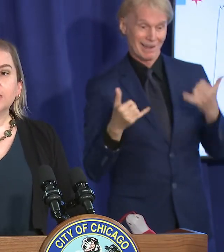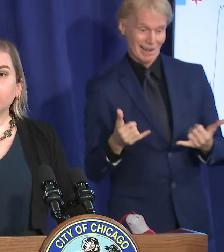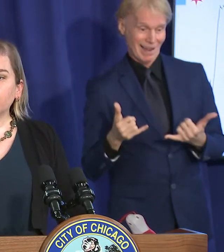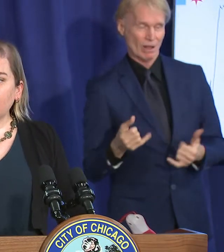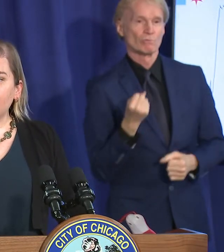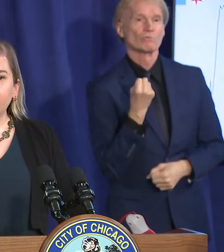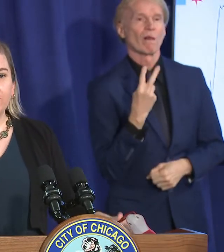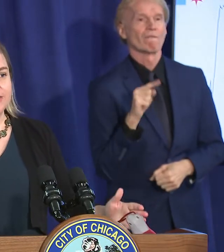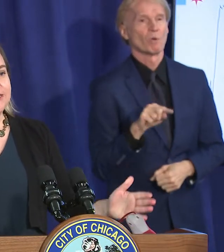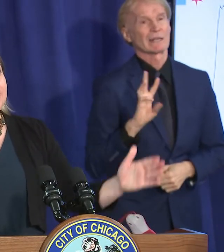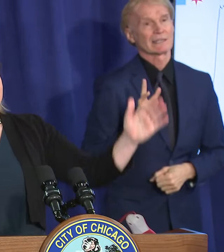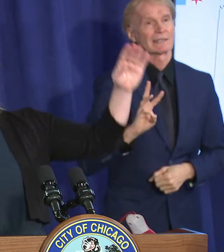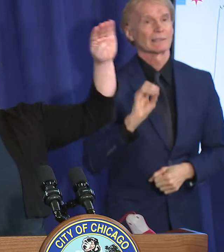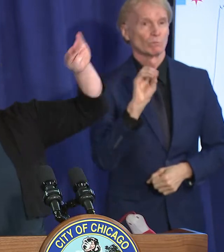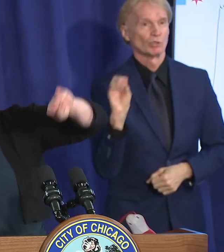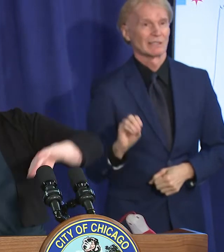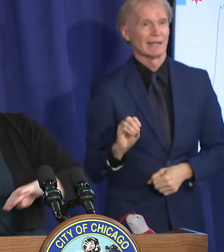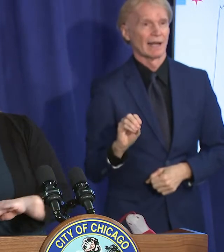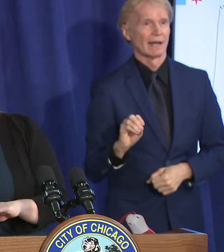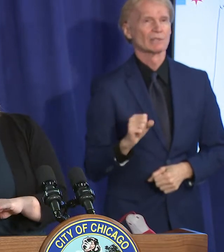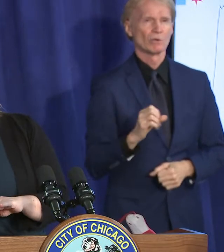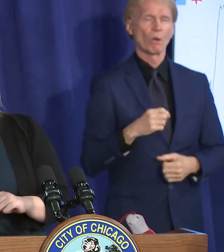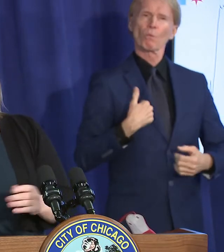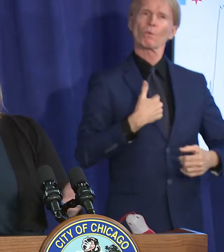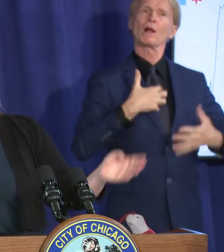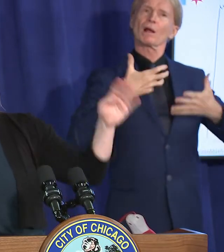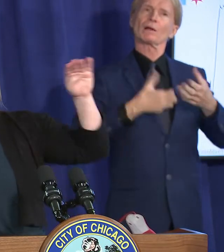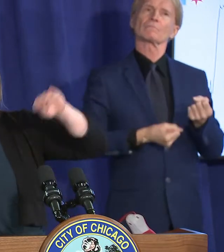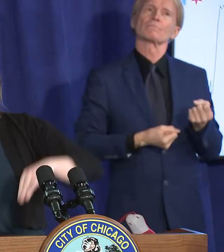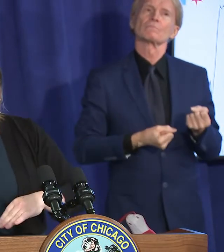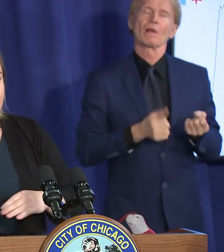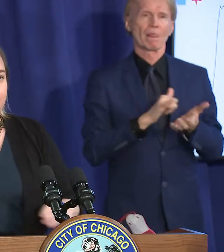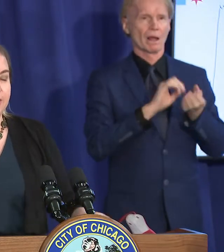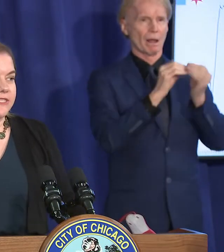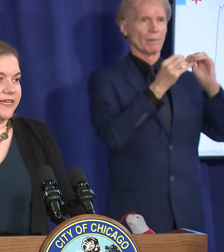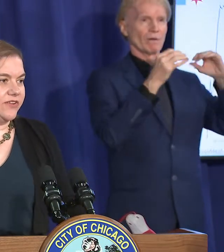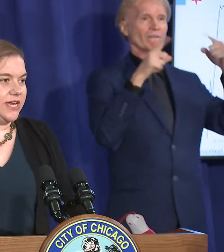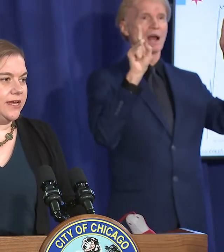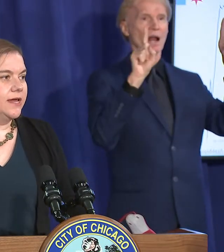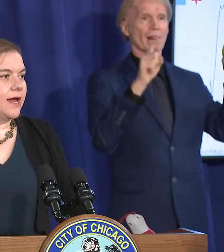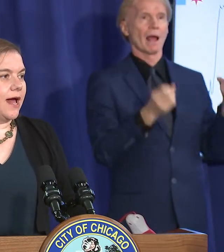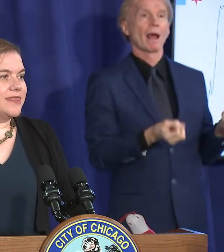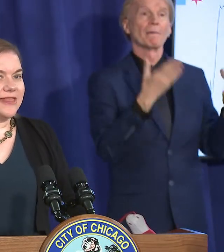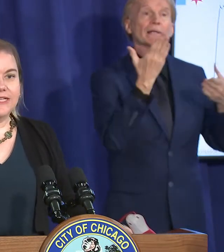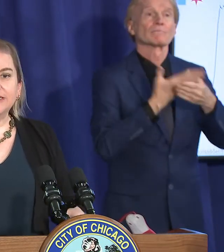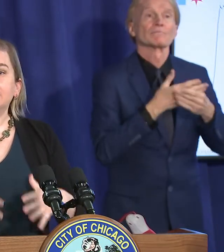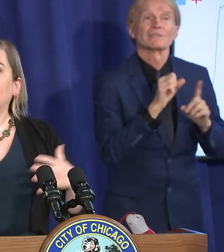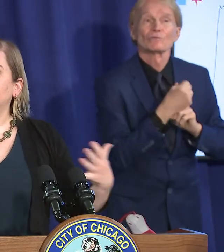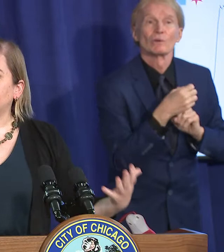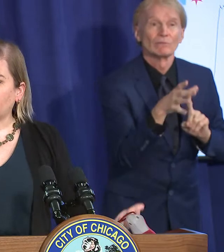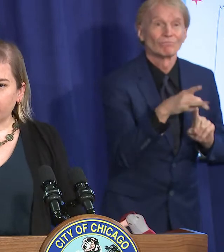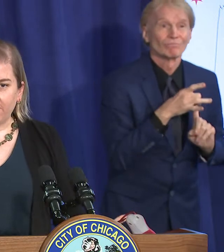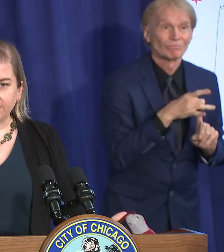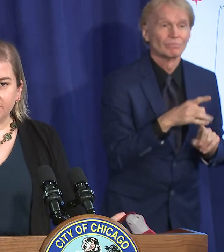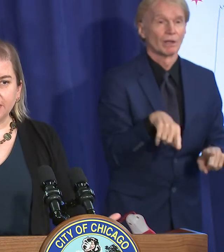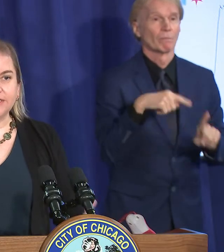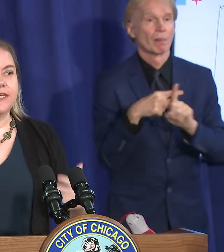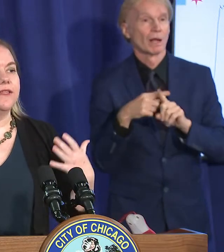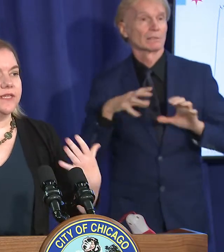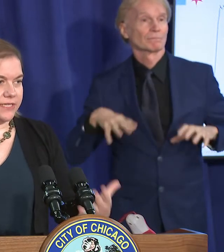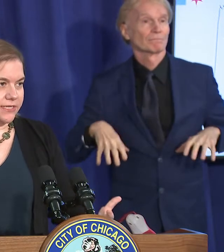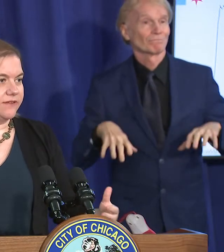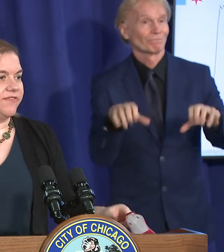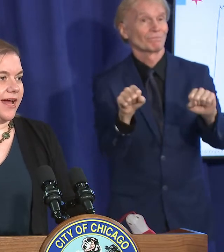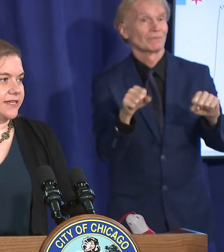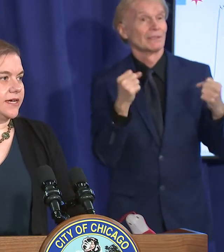12.6%. So we're confident, seeing that big decrease both in cases and then in positivity, that this is not just an artifact of